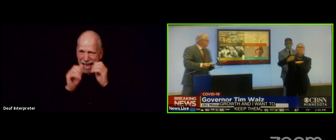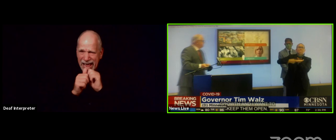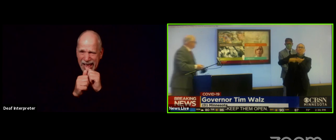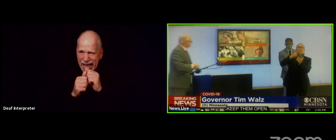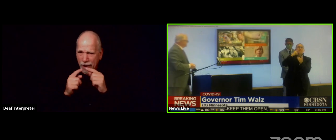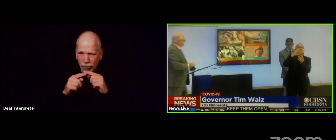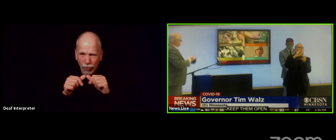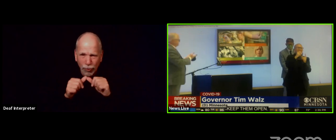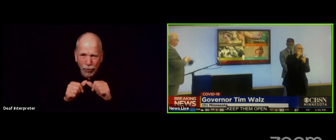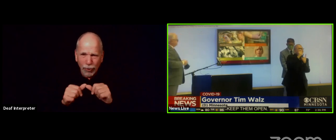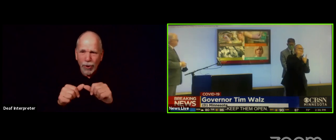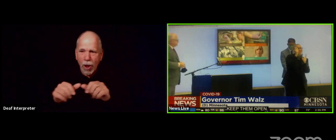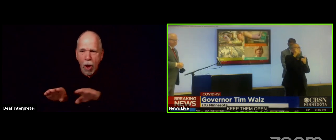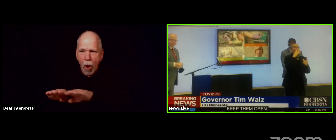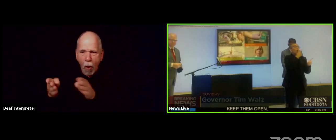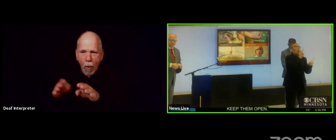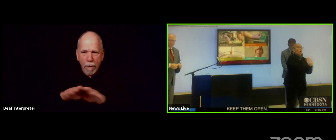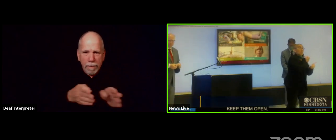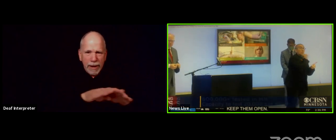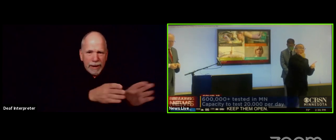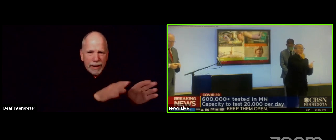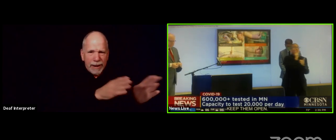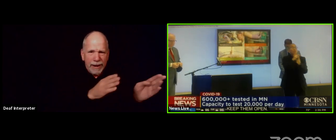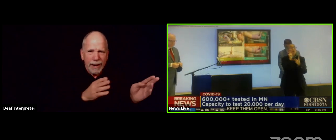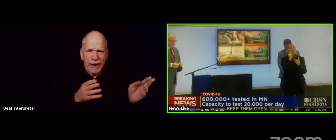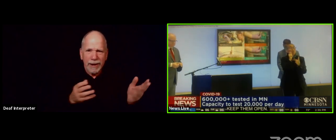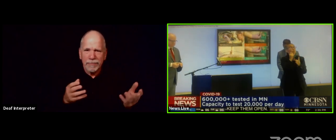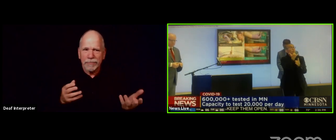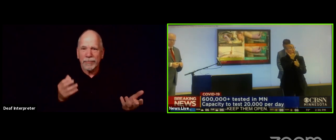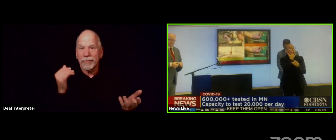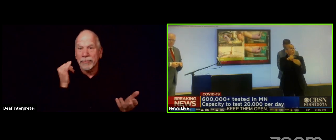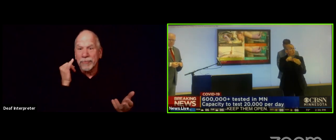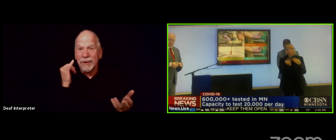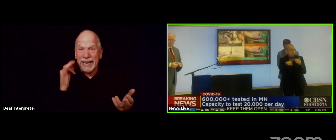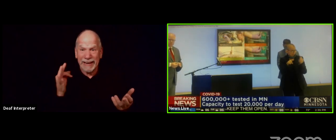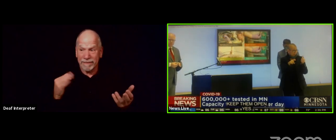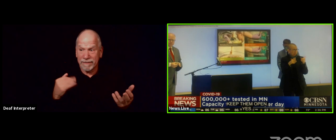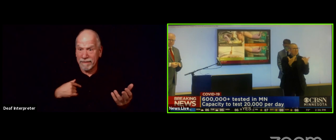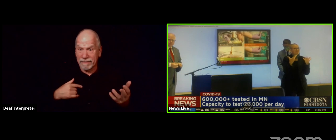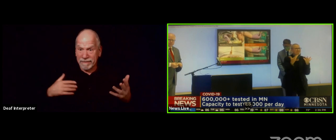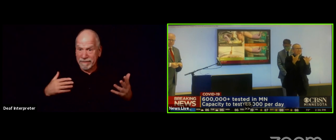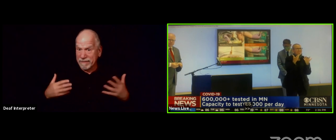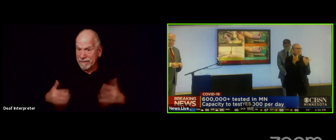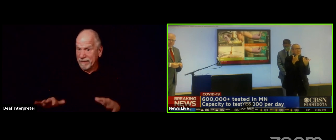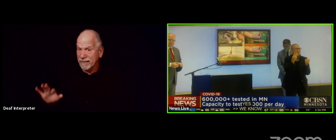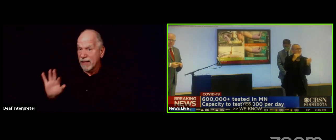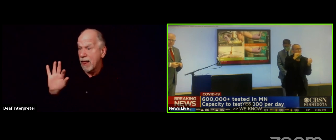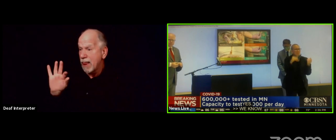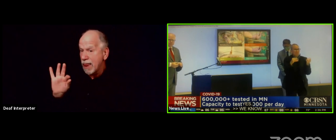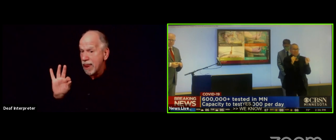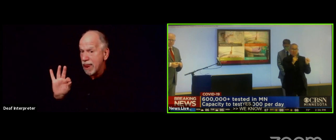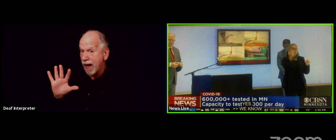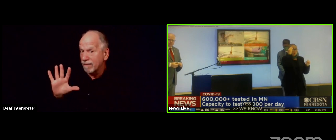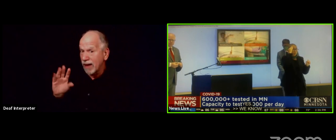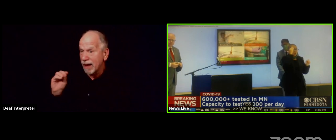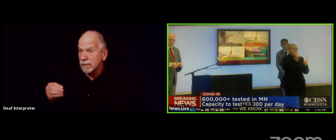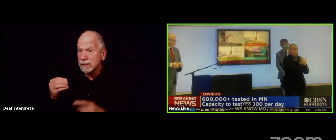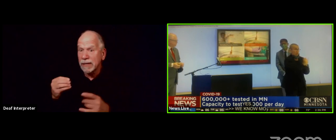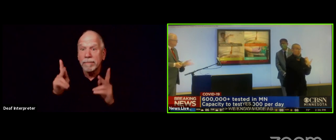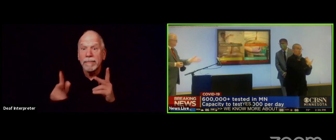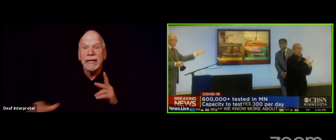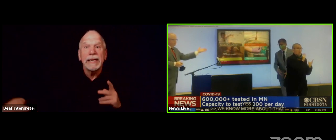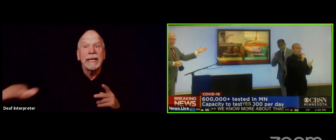are. Do we know more about that now? And if they are accurate, is there a timeline when people should start getting those, or